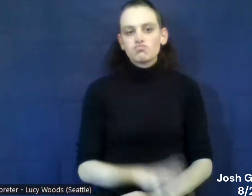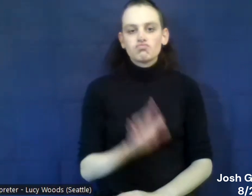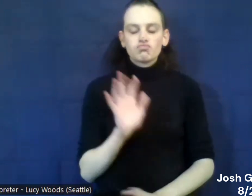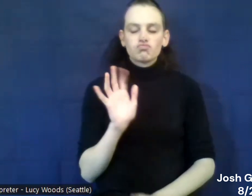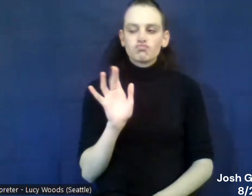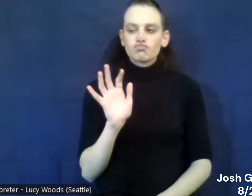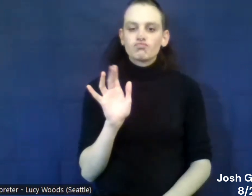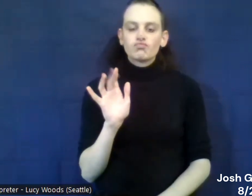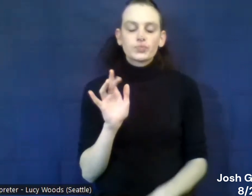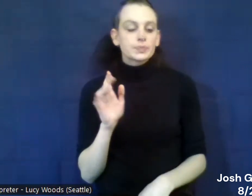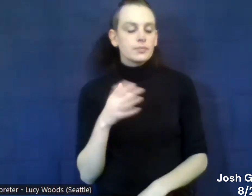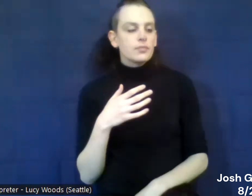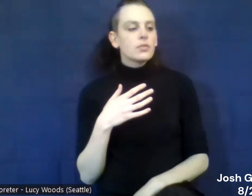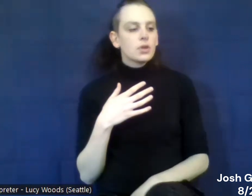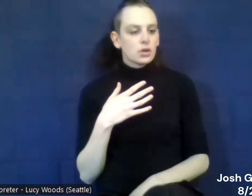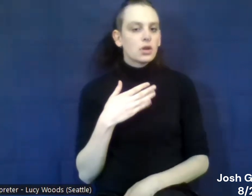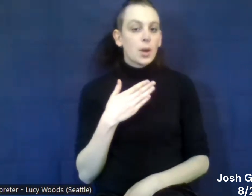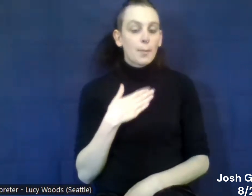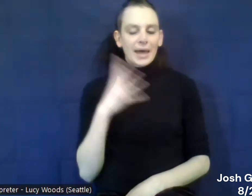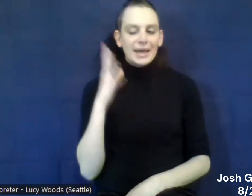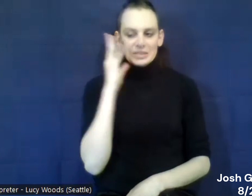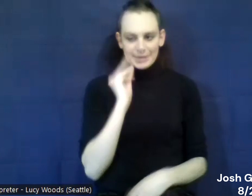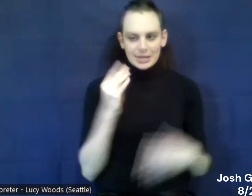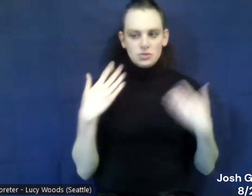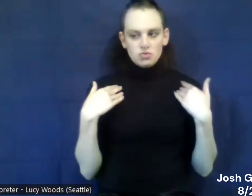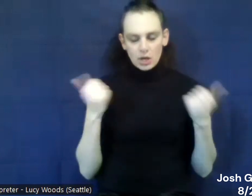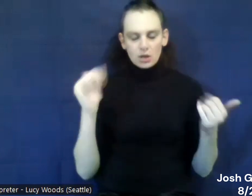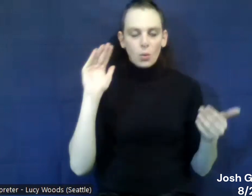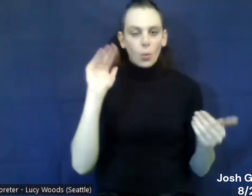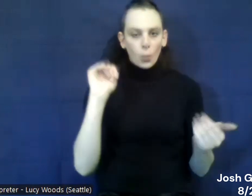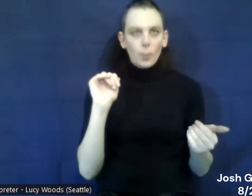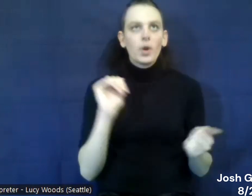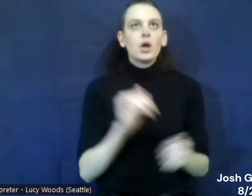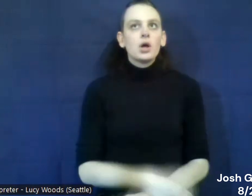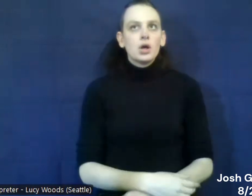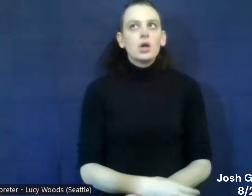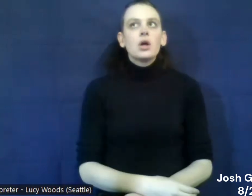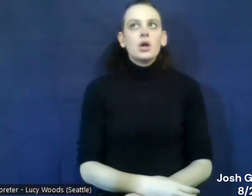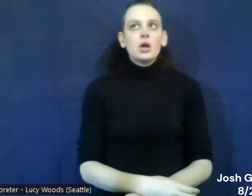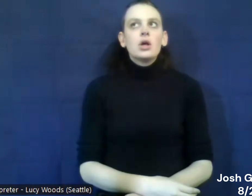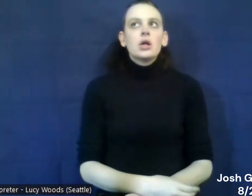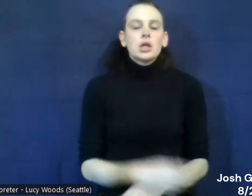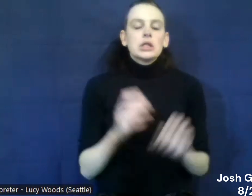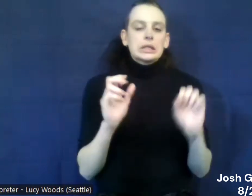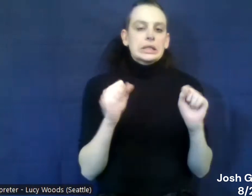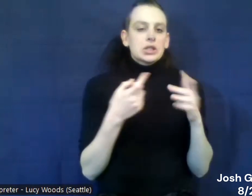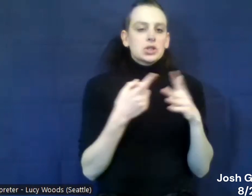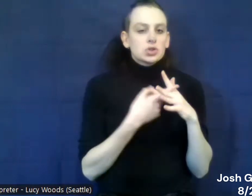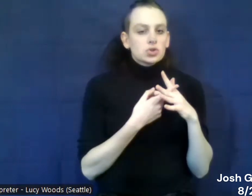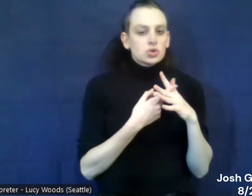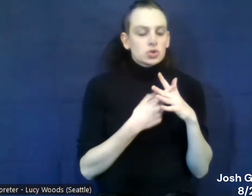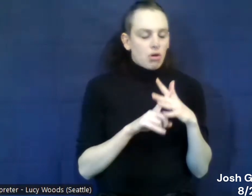In terms of my experience, strength, and hope, I suppose I can start with